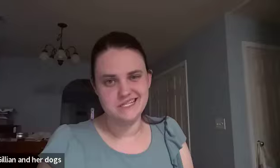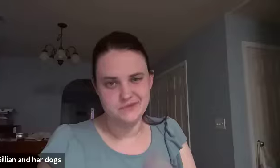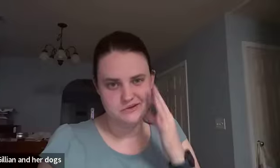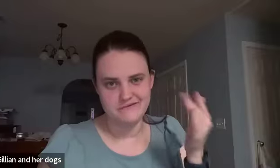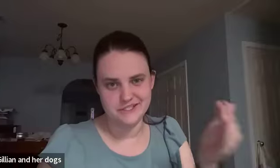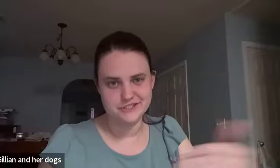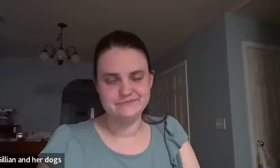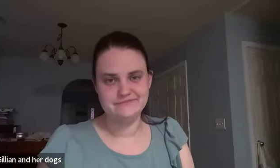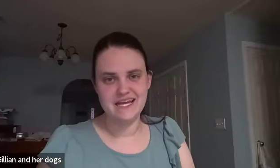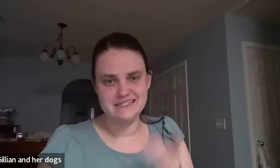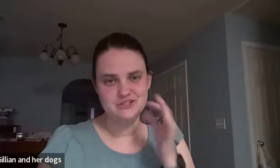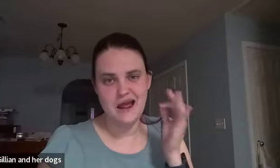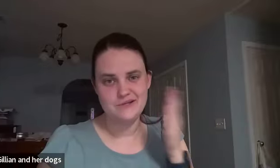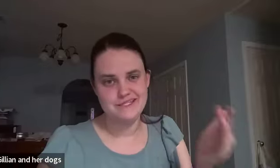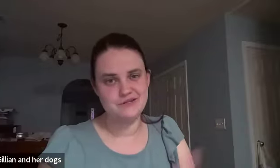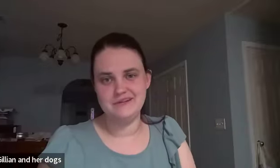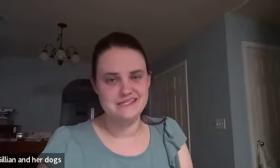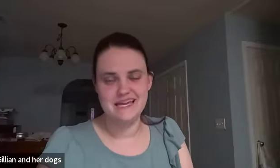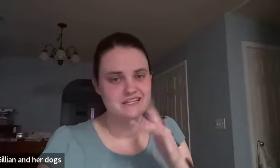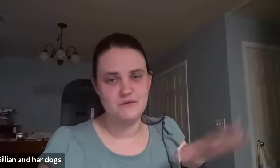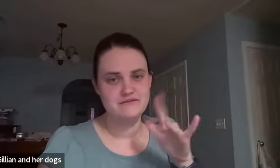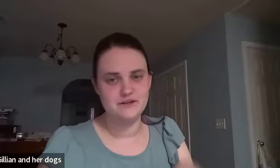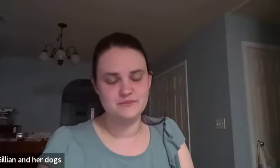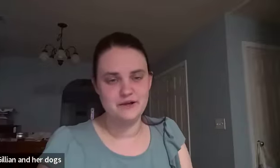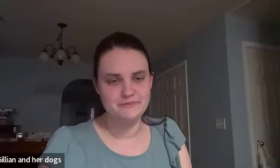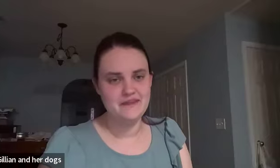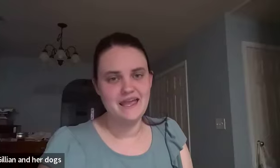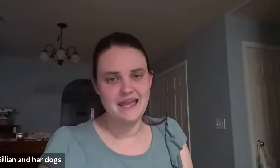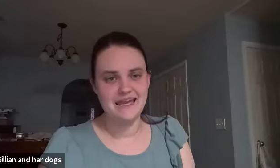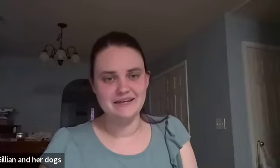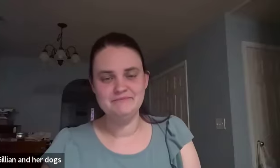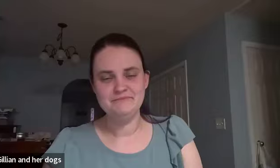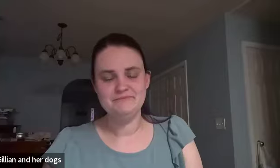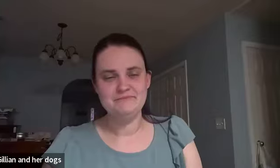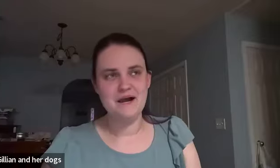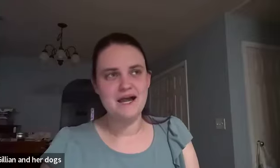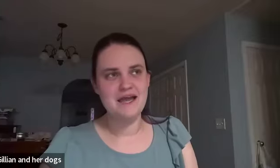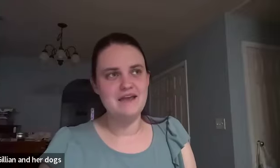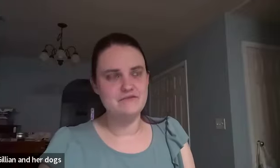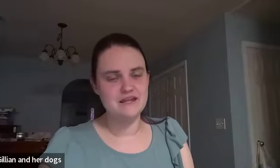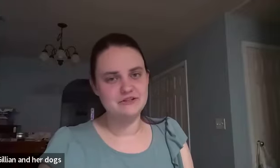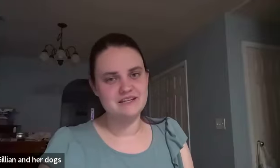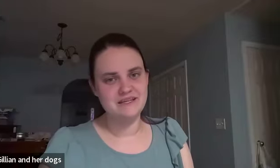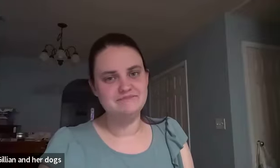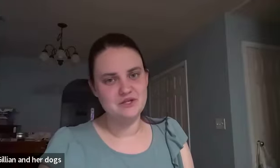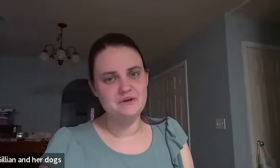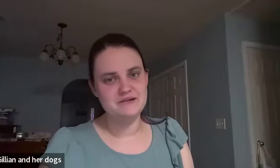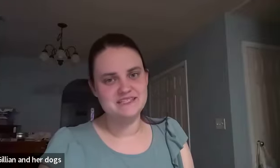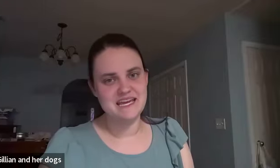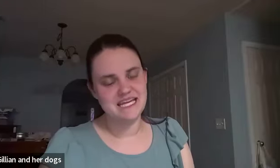time do catfish. I did do that. I was being so lazy. I did not want to finger spell. And my friend looked at me, knew what I was saying, and